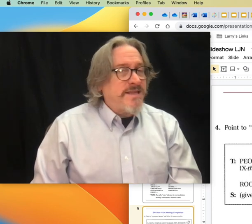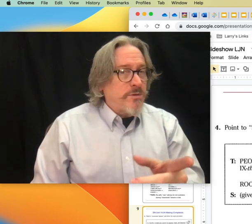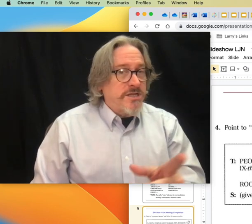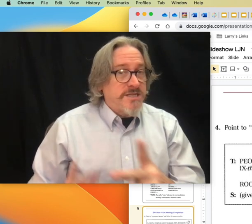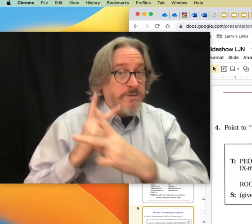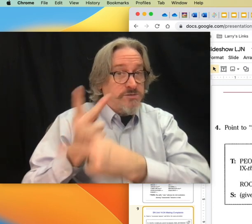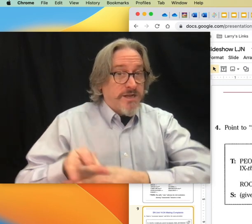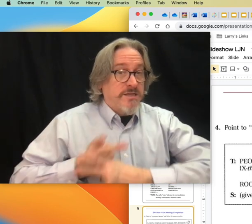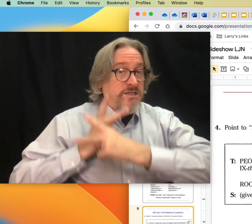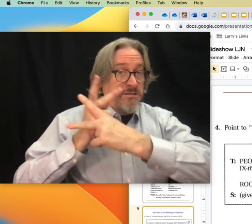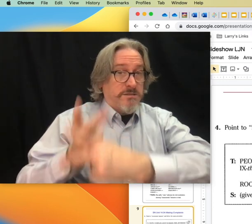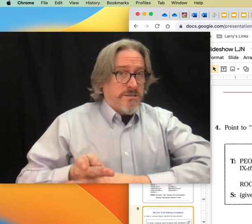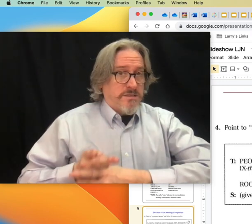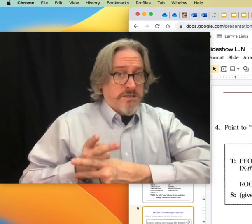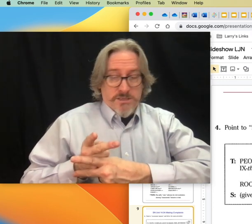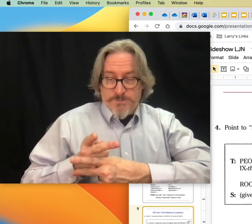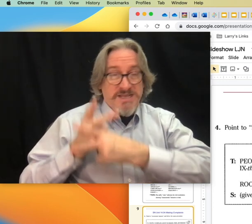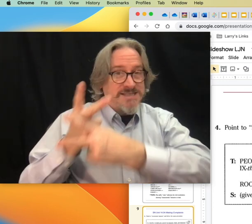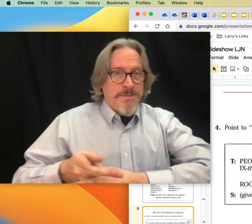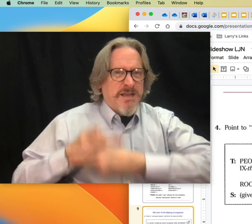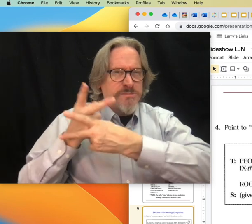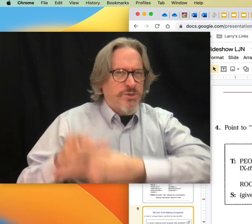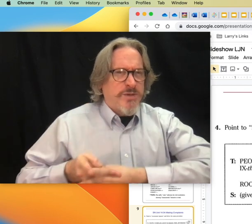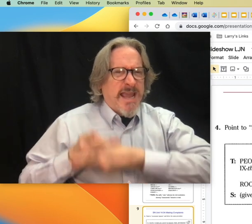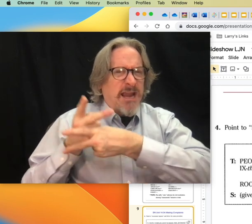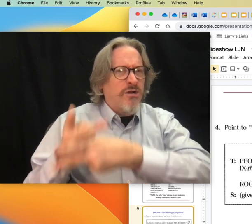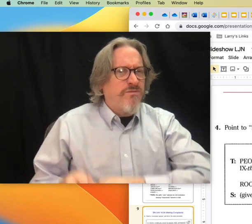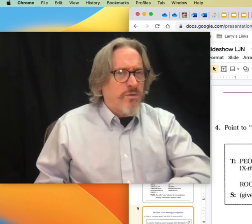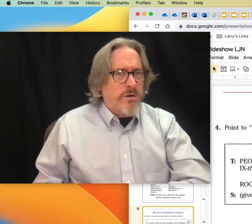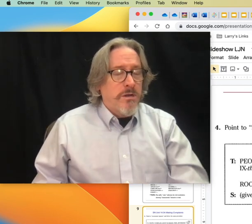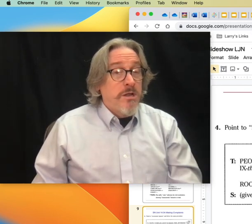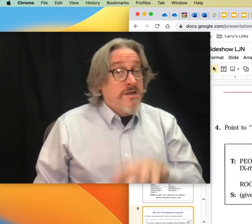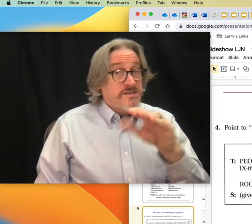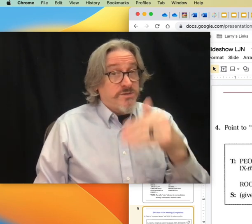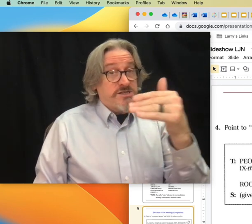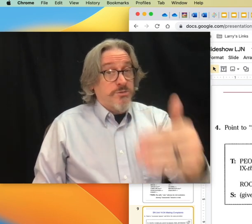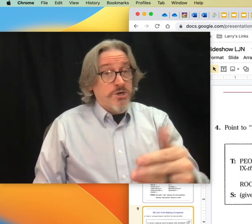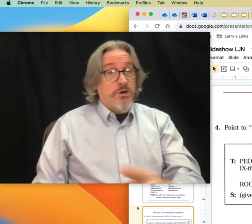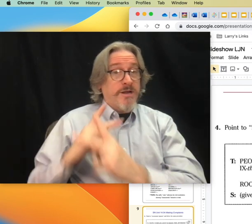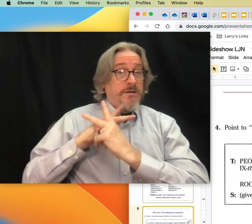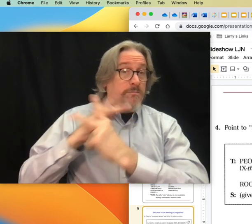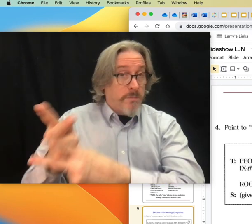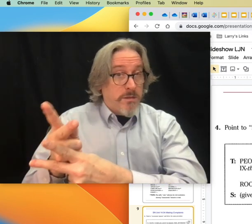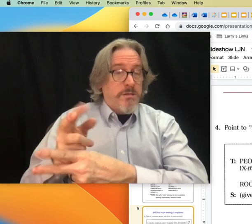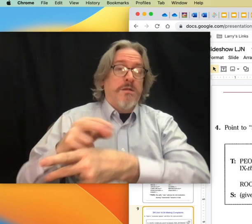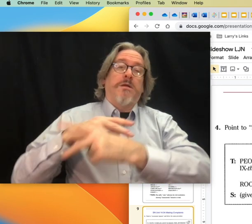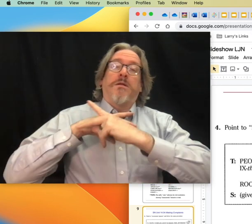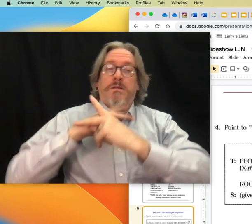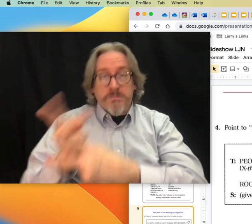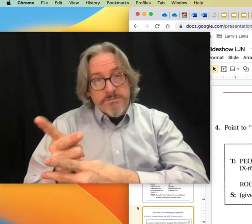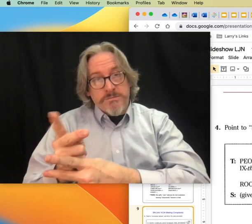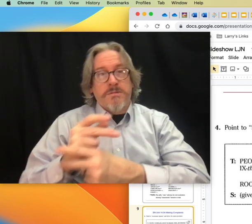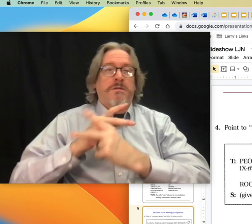it's hard to make that one continuous, right? Because then it becomes to care for. So this is a recurring.